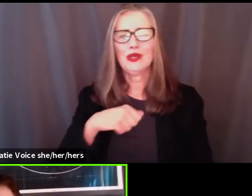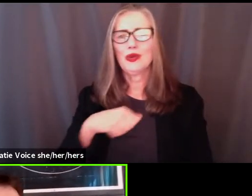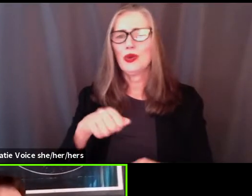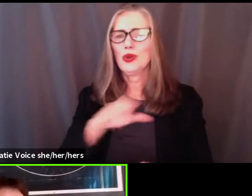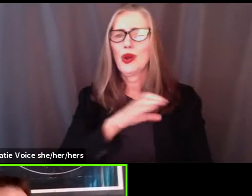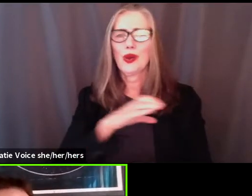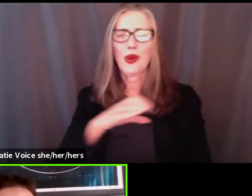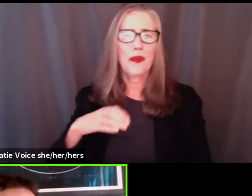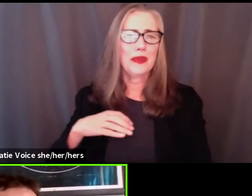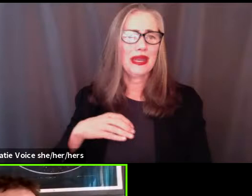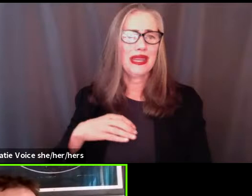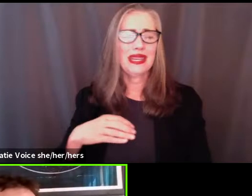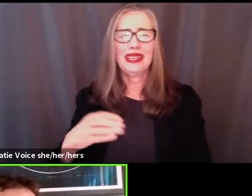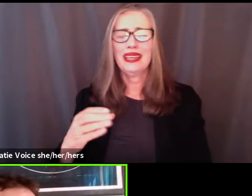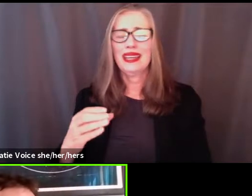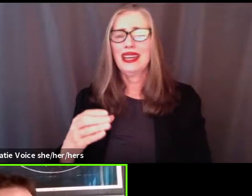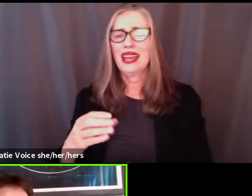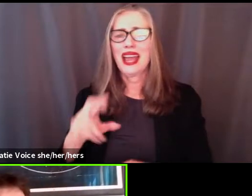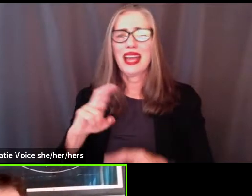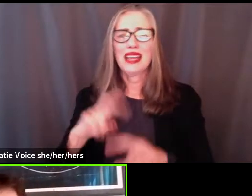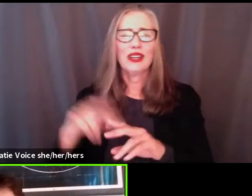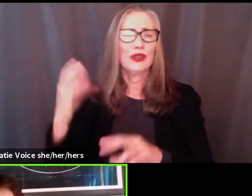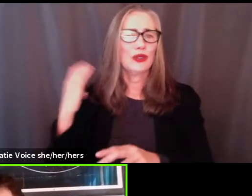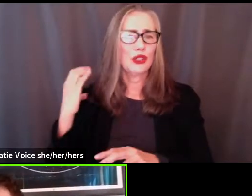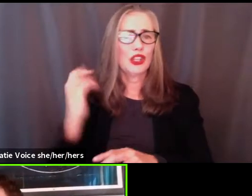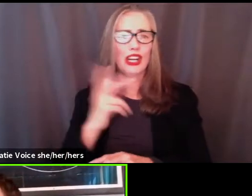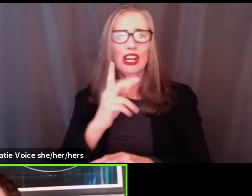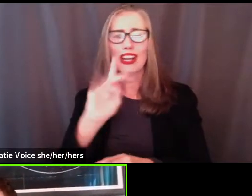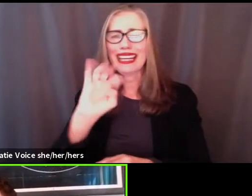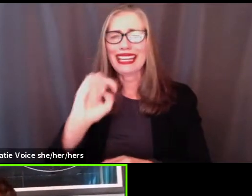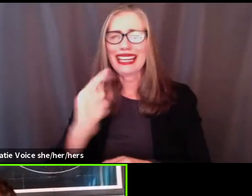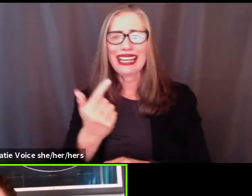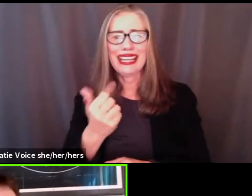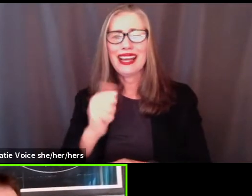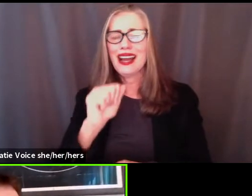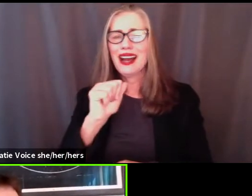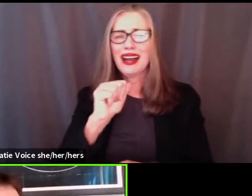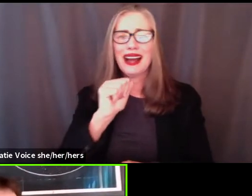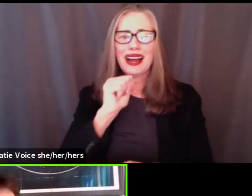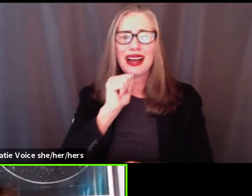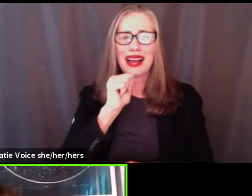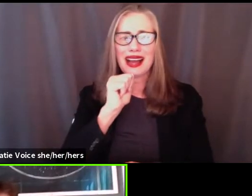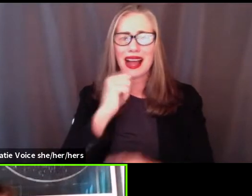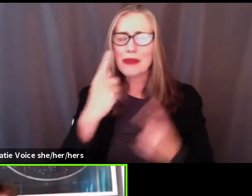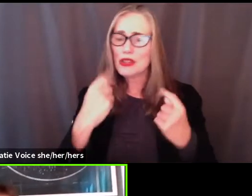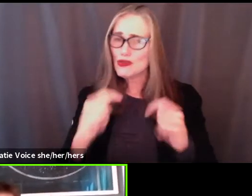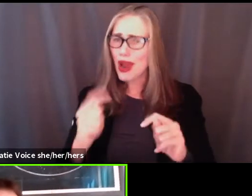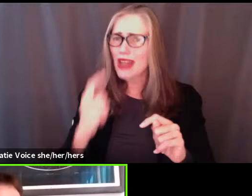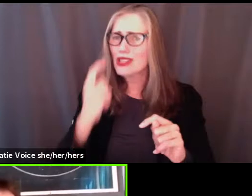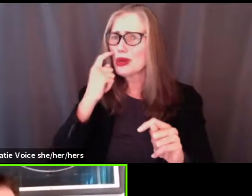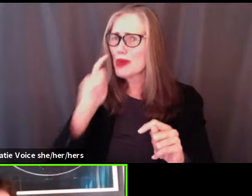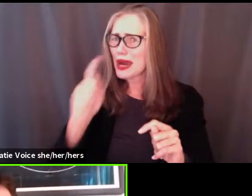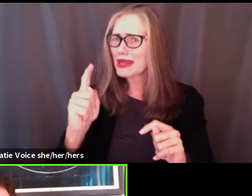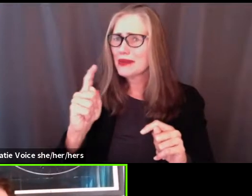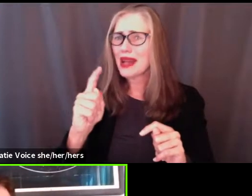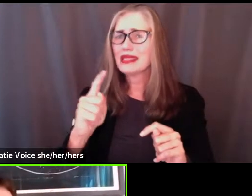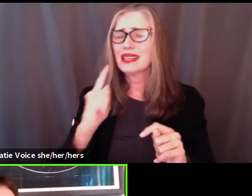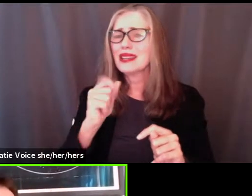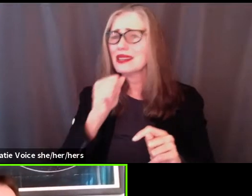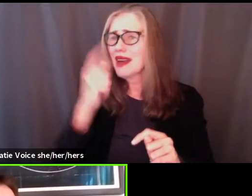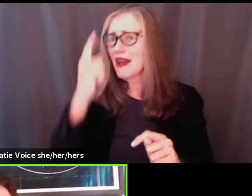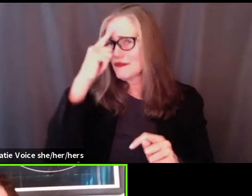to Chair King. I'm not speaking against the motion like so many others. I've been trying to be recognized for point of information for a while